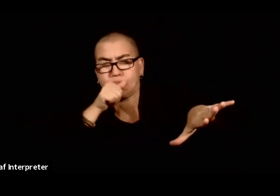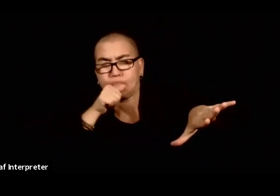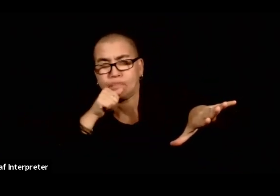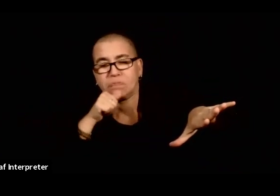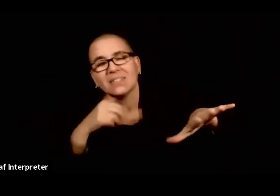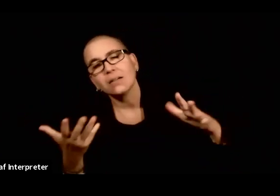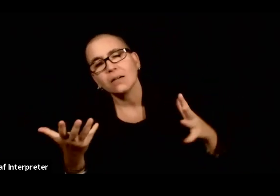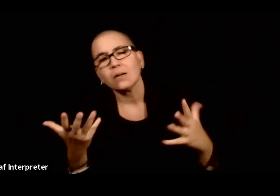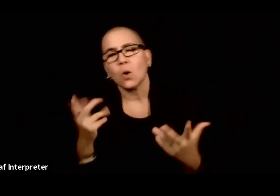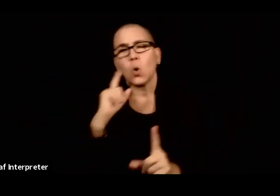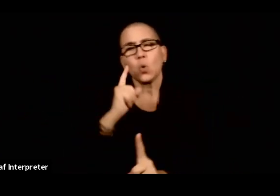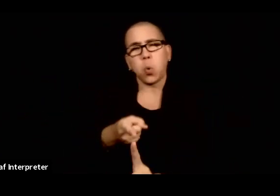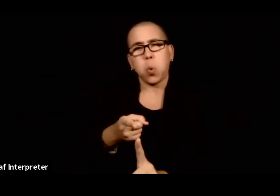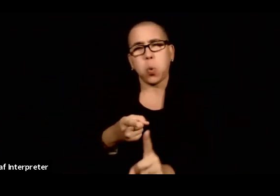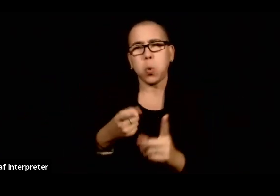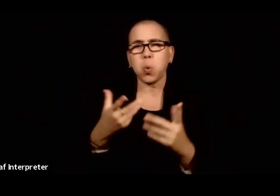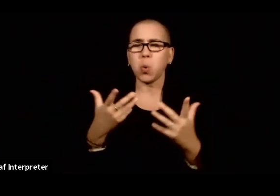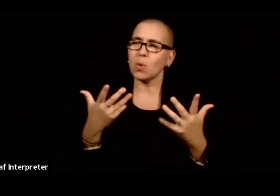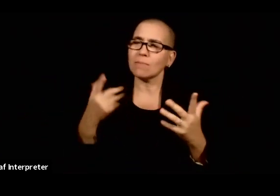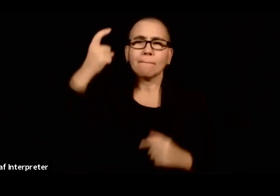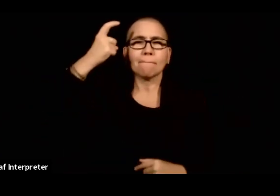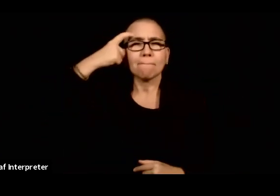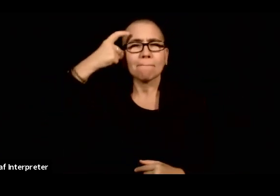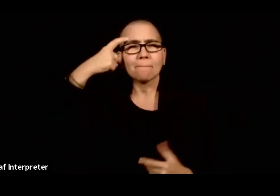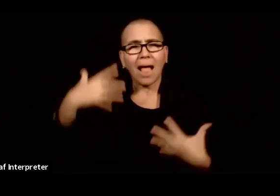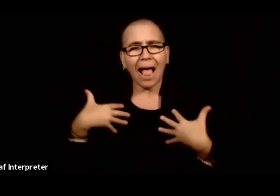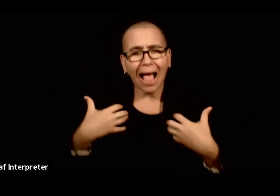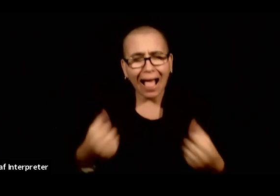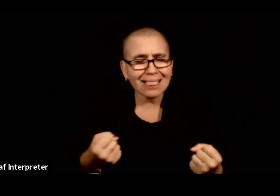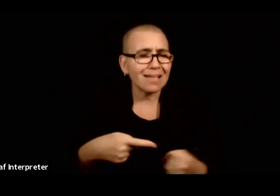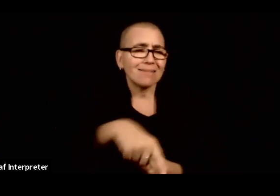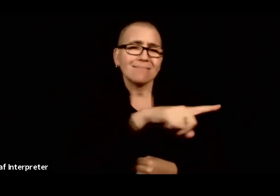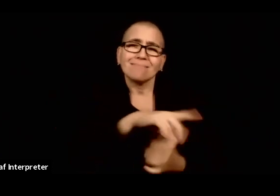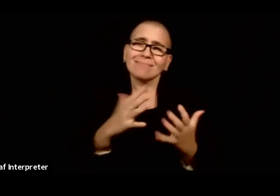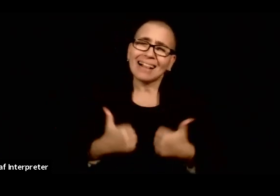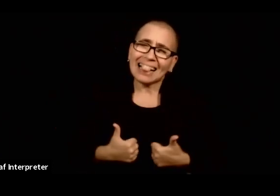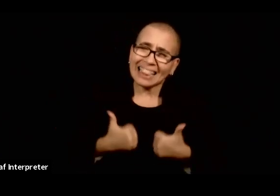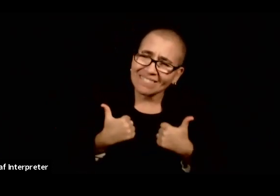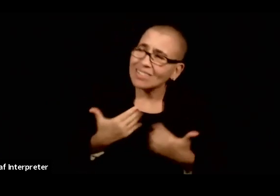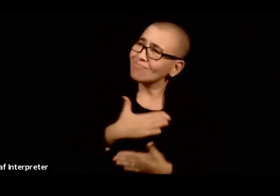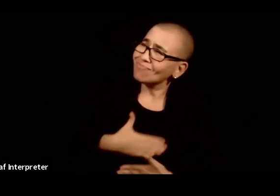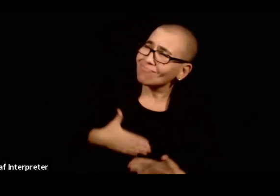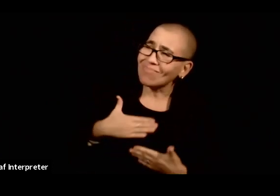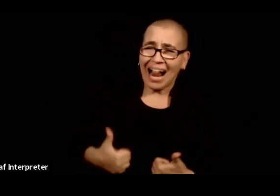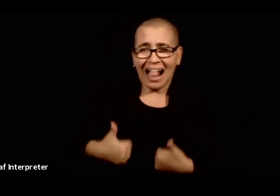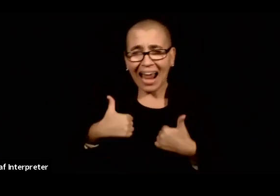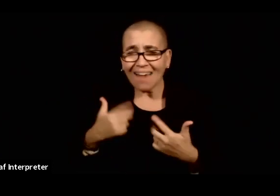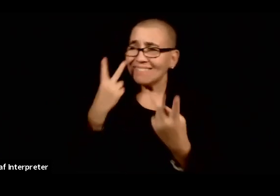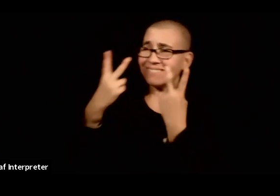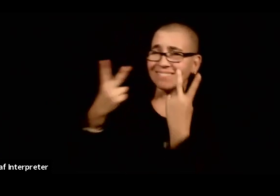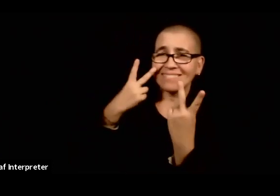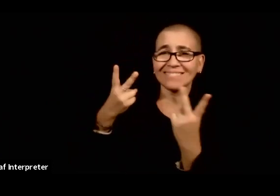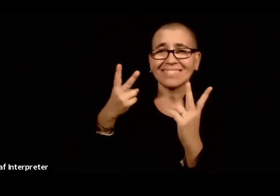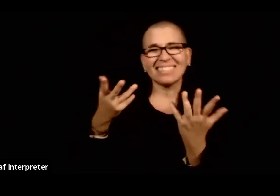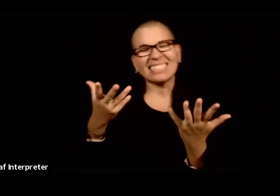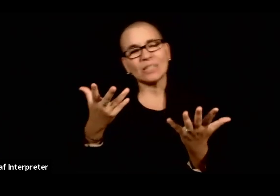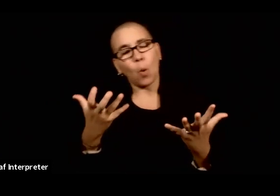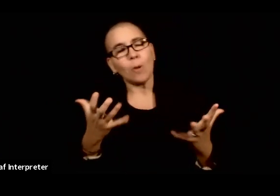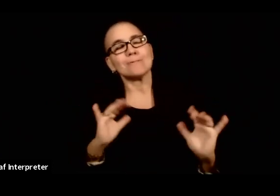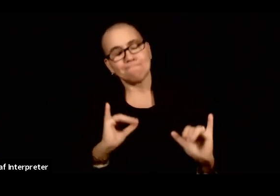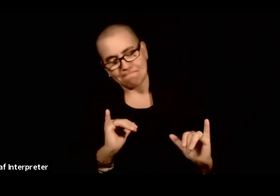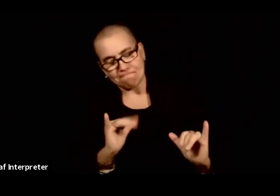and well-being of residents in long-term care facilities. And that makes things quite a bit more complicated, especially as the